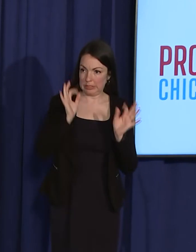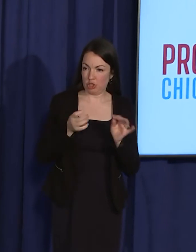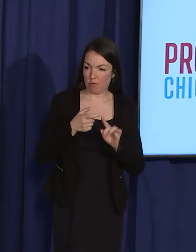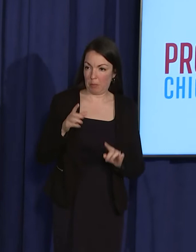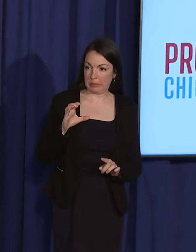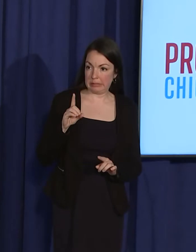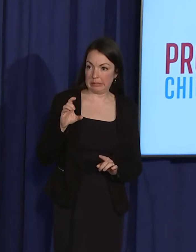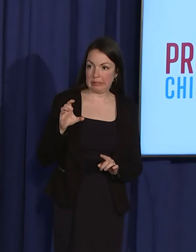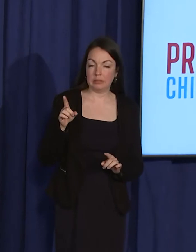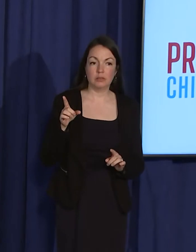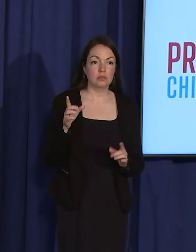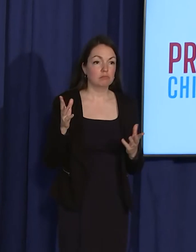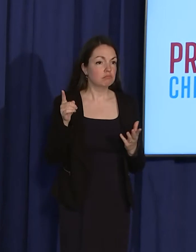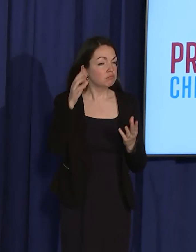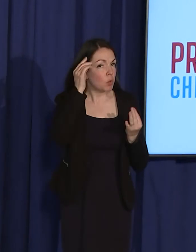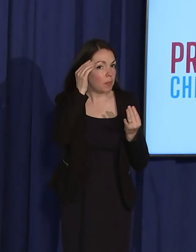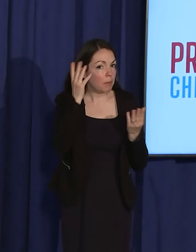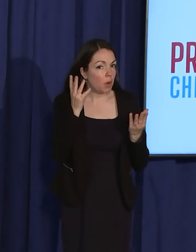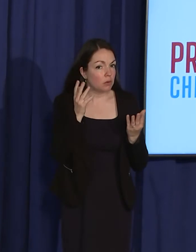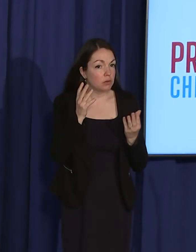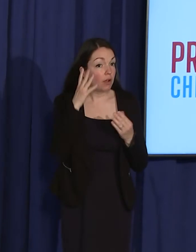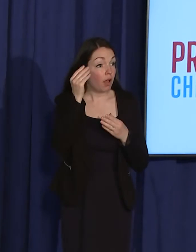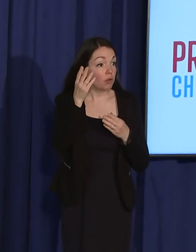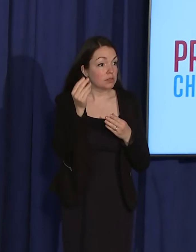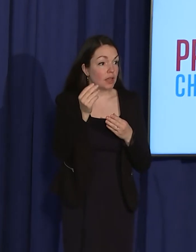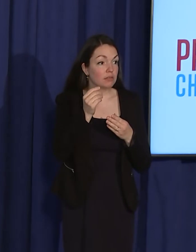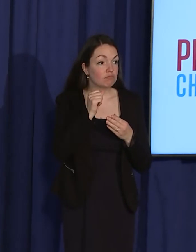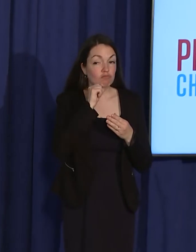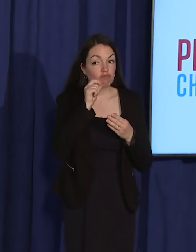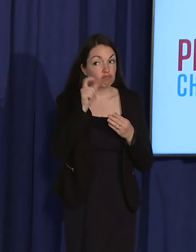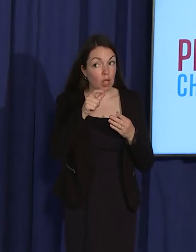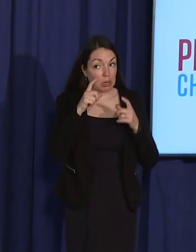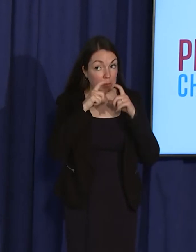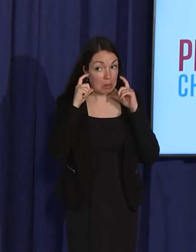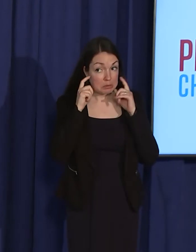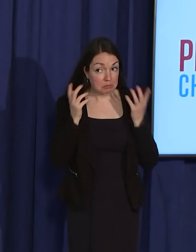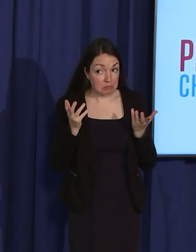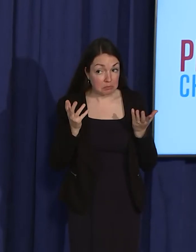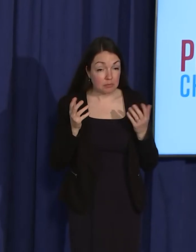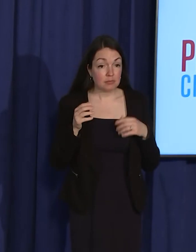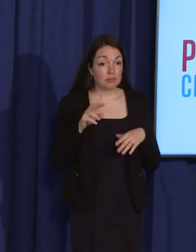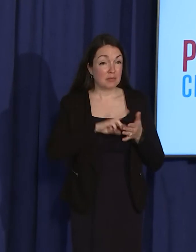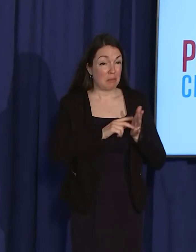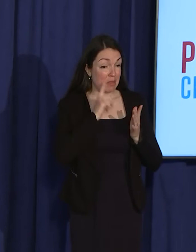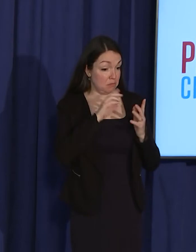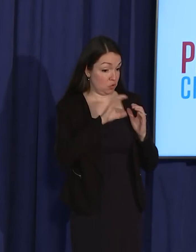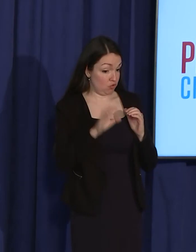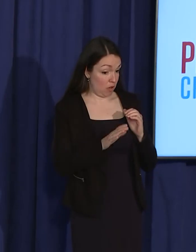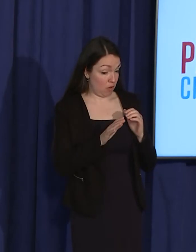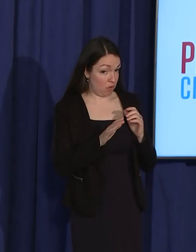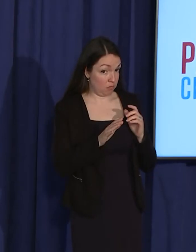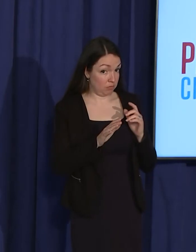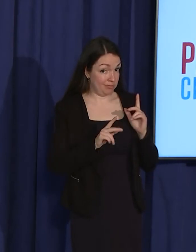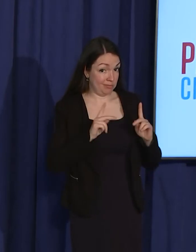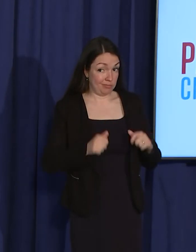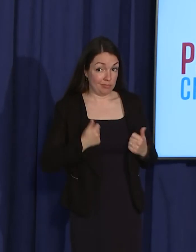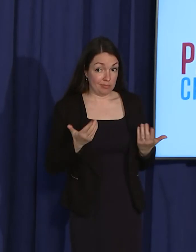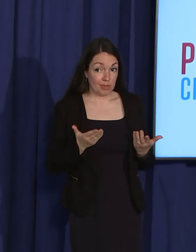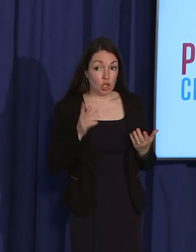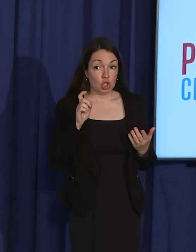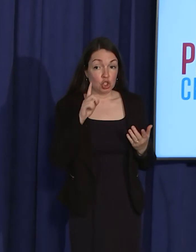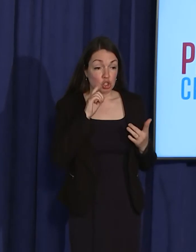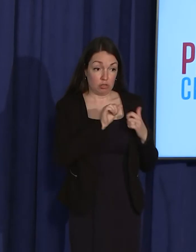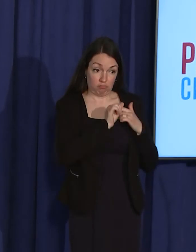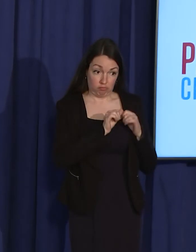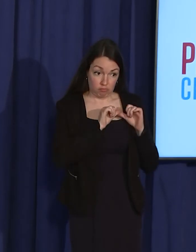your thoughts about not wearing masks outside, and does that mean Chicagoans follow through, or is the city going to keep